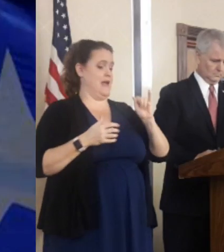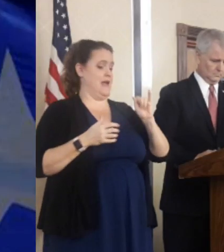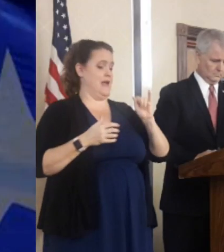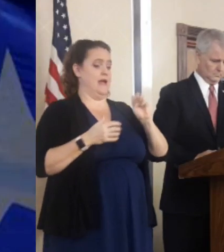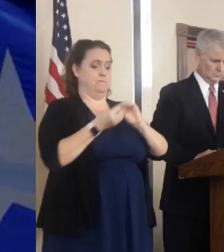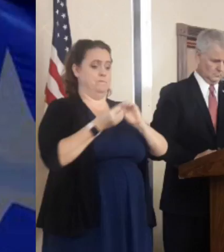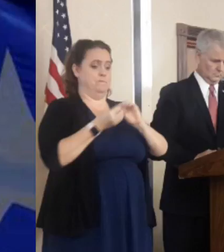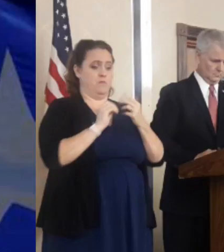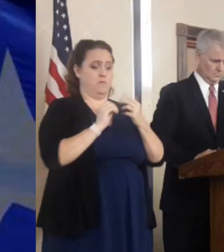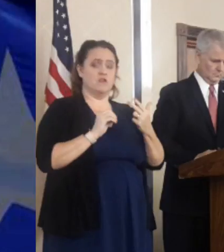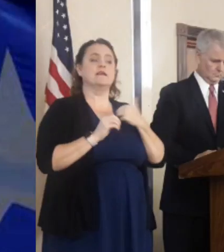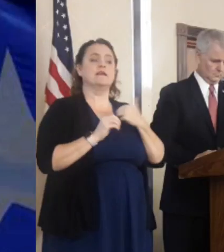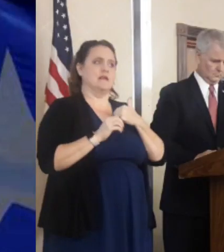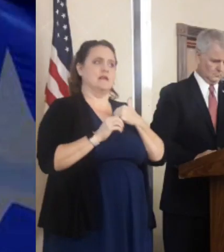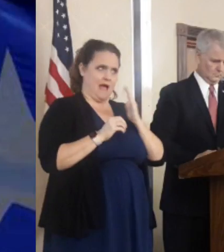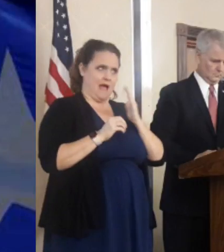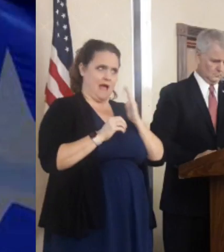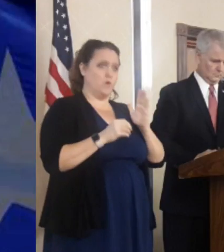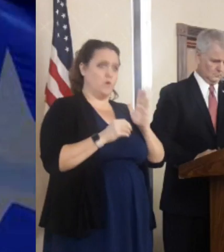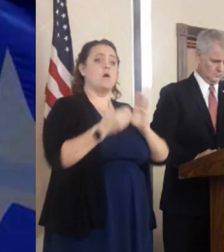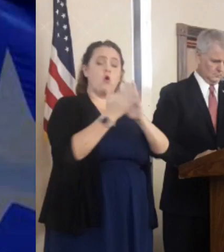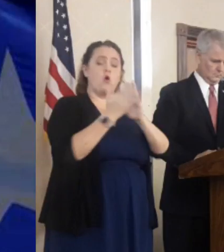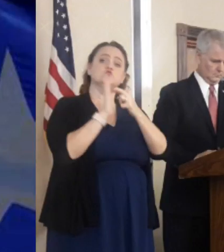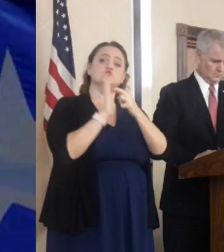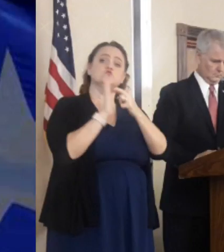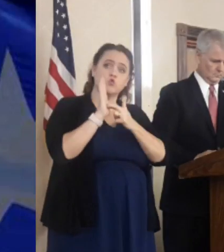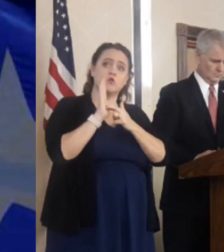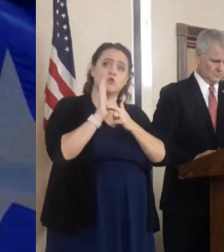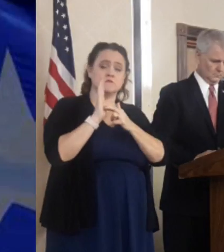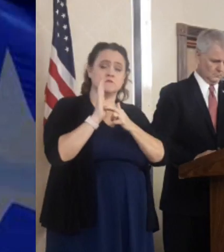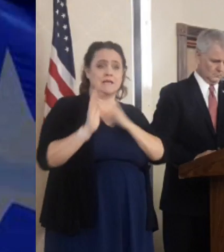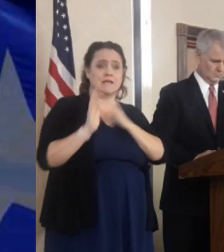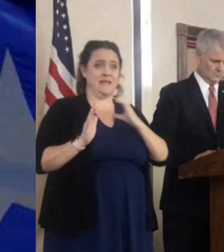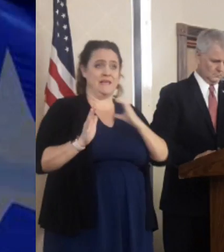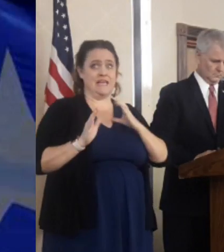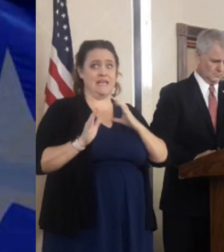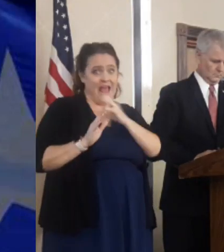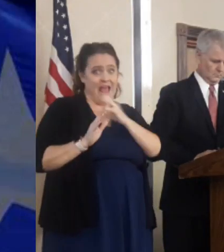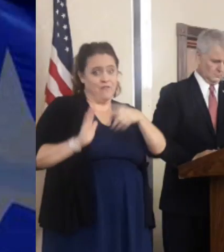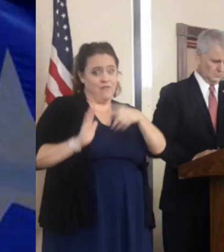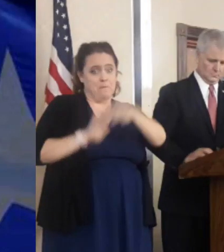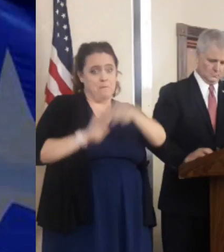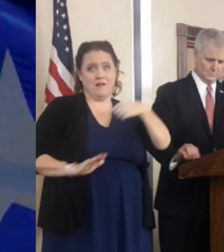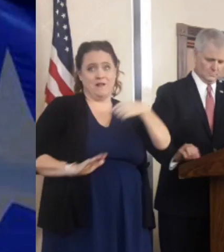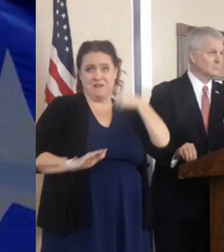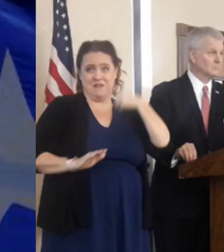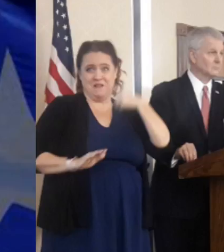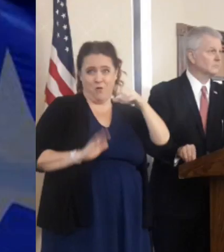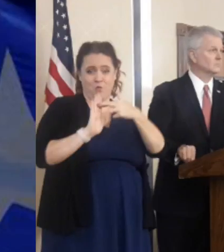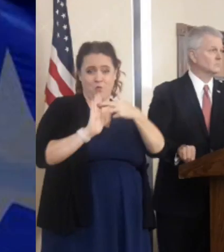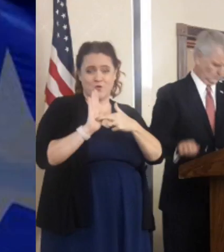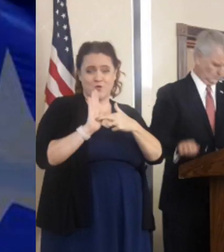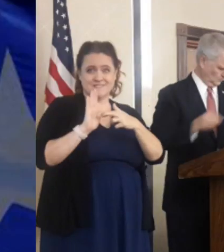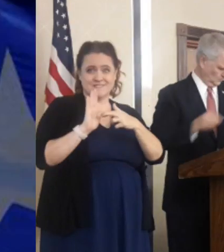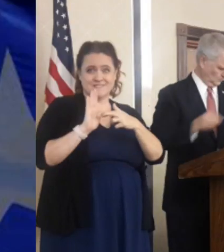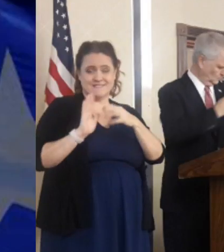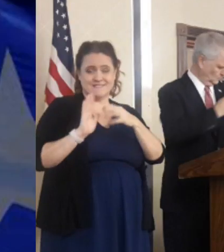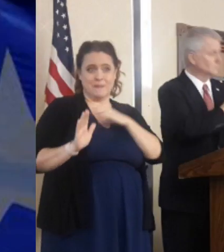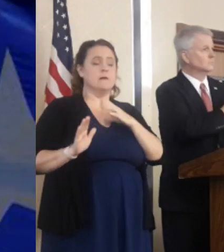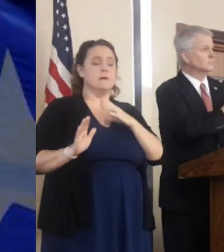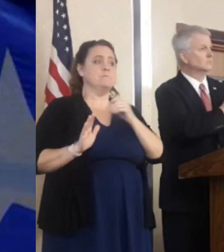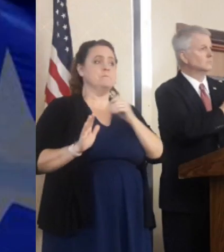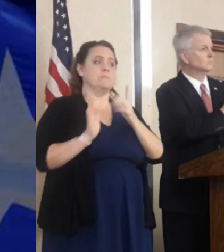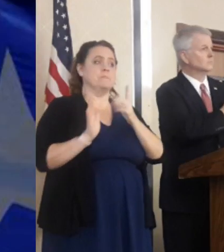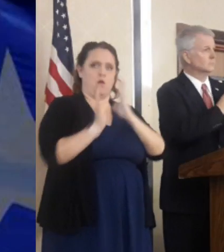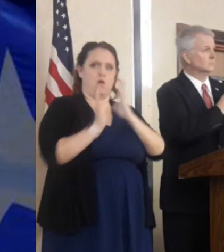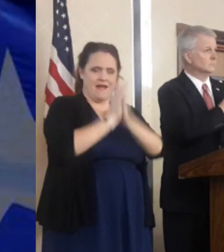be approaching the Rules Committee, which I am also have been appointed, assuming that that gets confirmed, and asking for